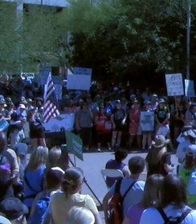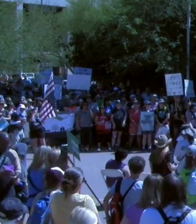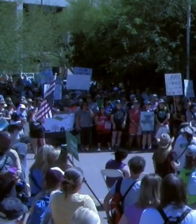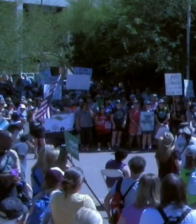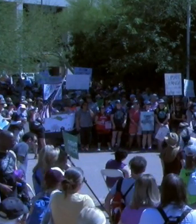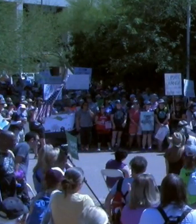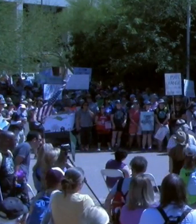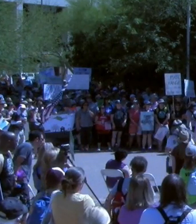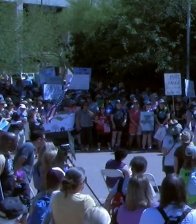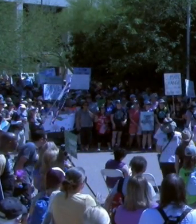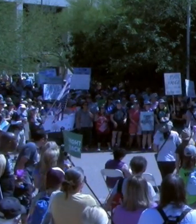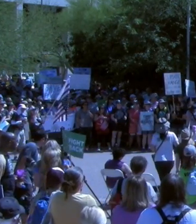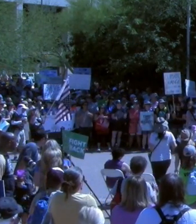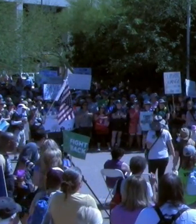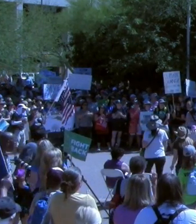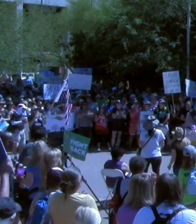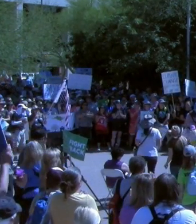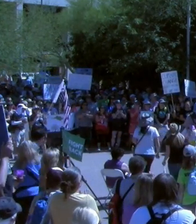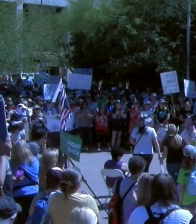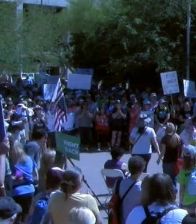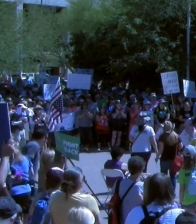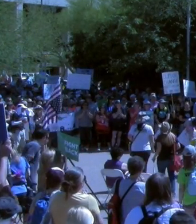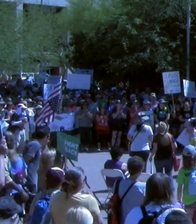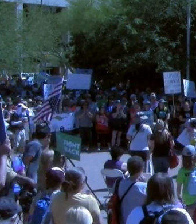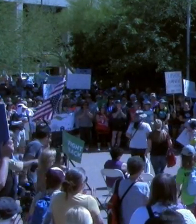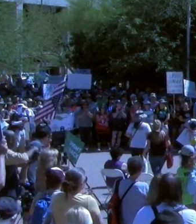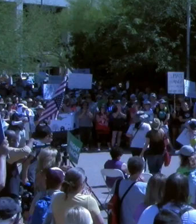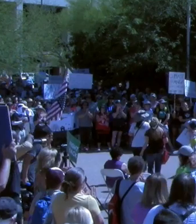County Democratic Party.